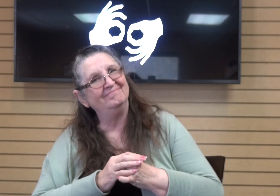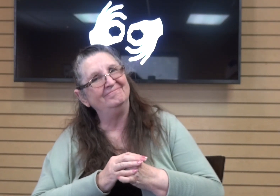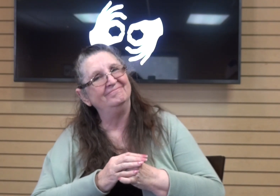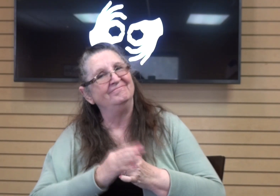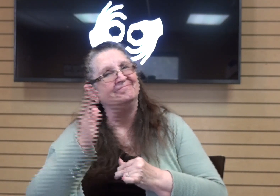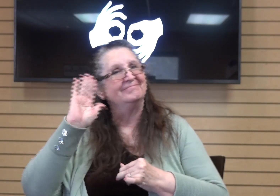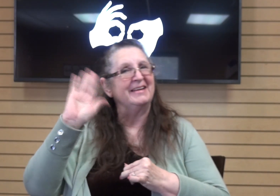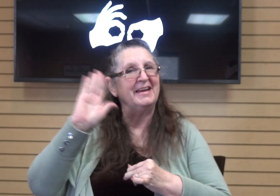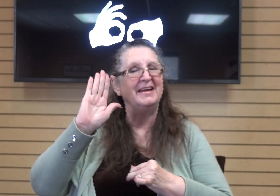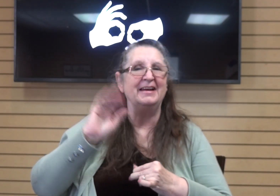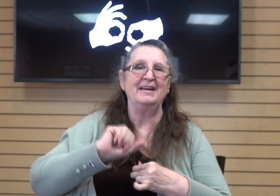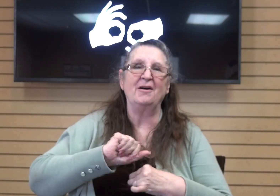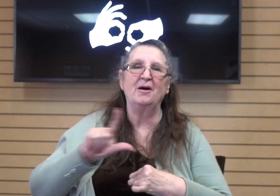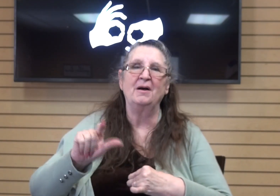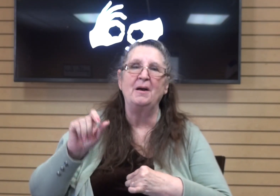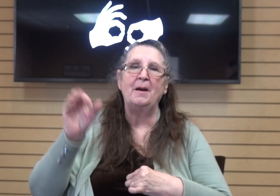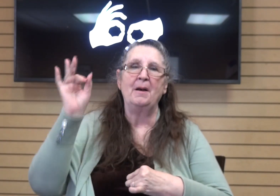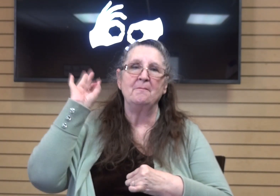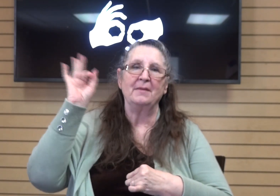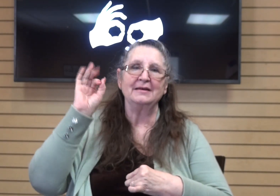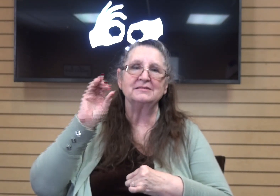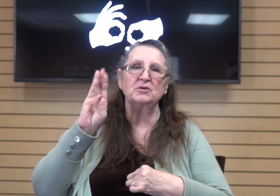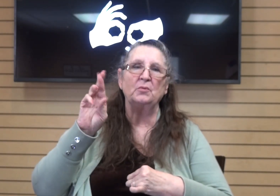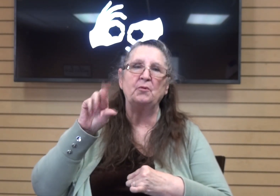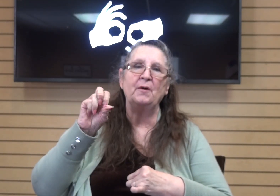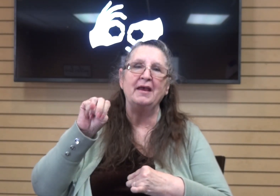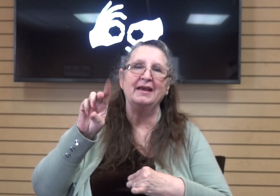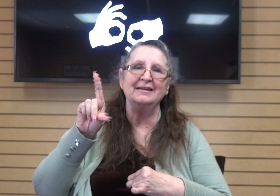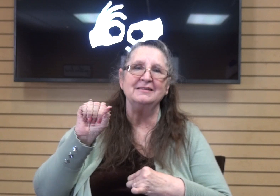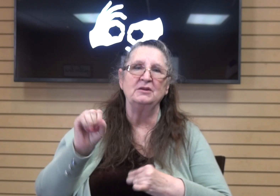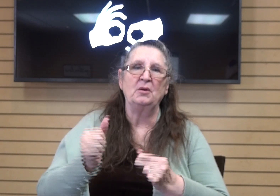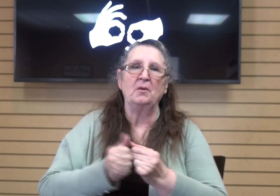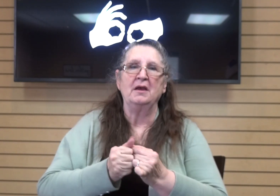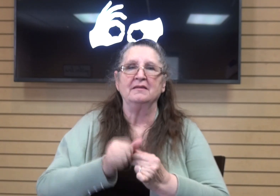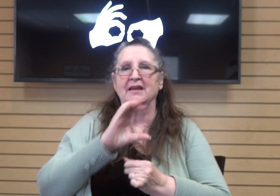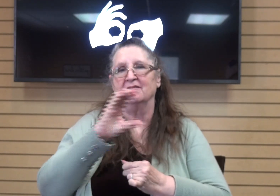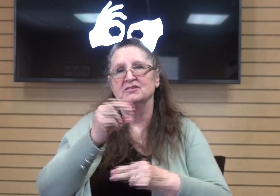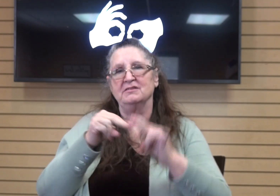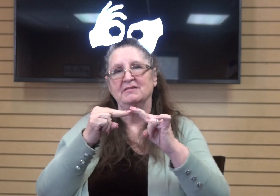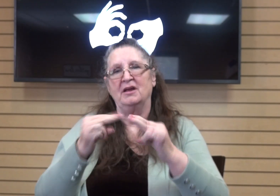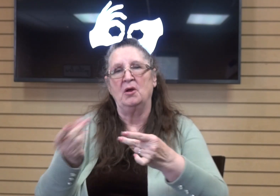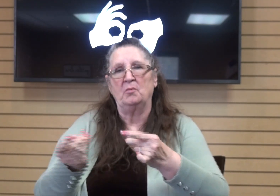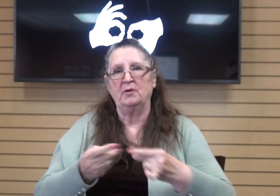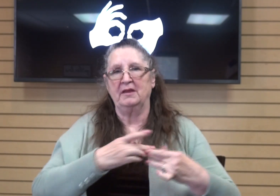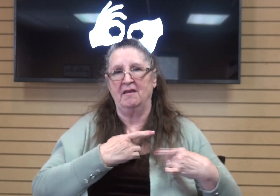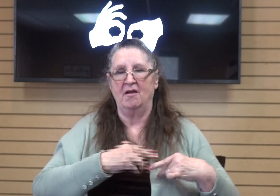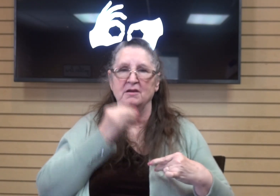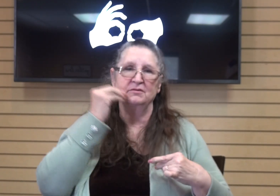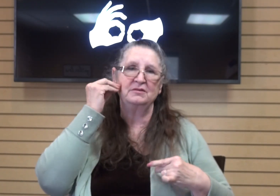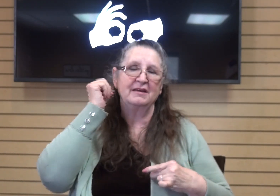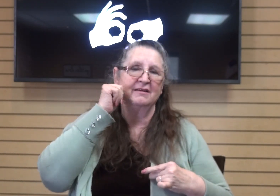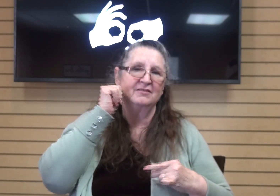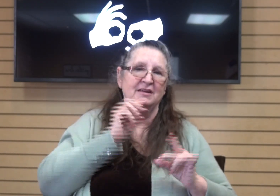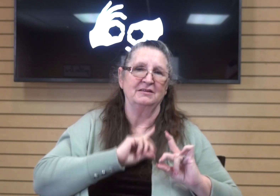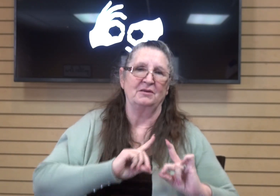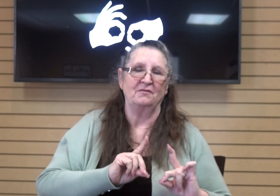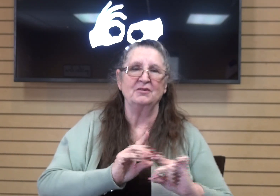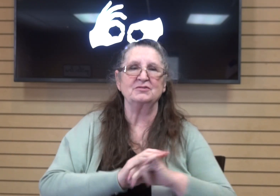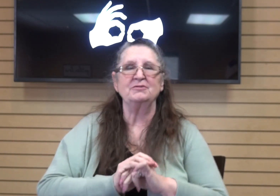Hey everyone, Pastor Brandon here with Calvary Chapel Hemet, bringing you today's Heart to Home Daily Devotional.